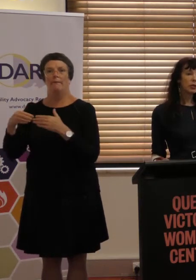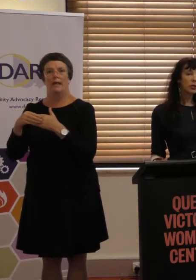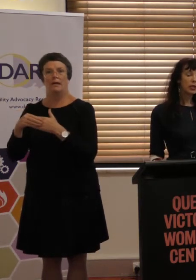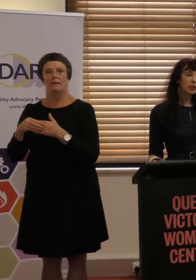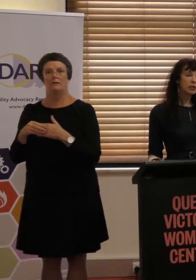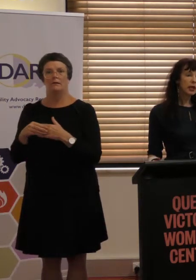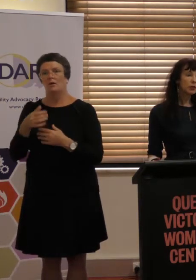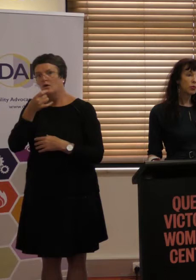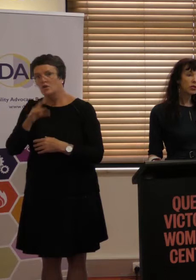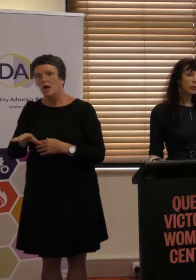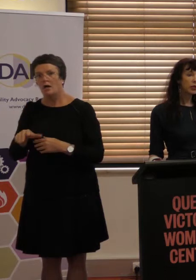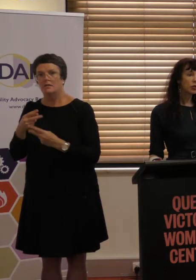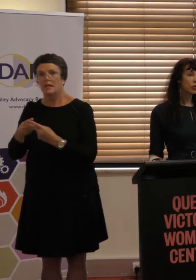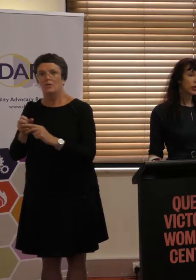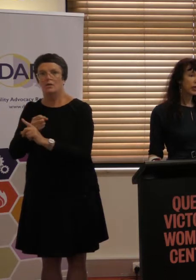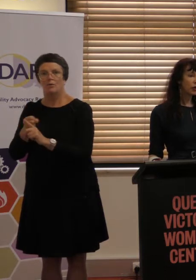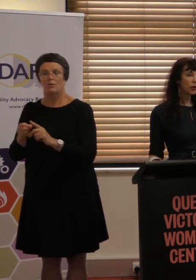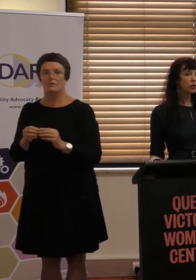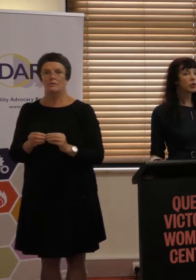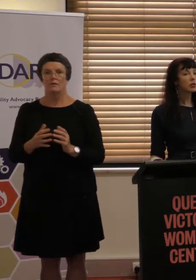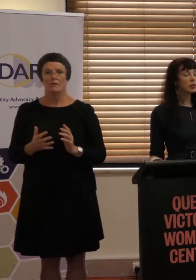don't seem to get the same respect or